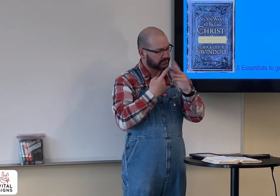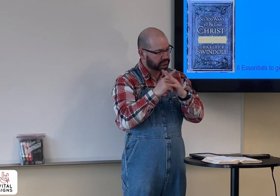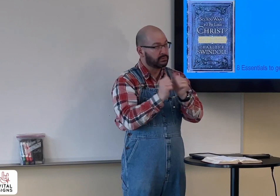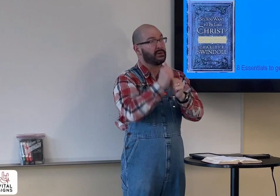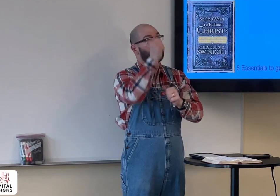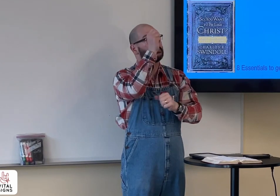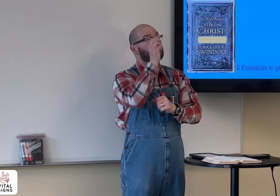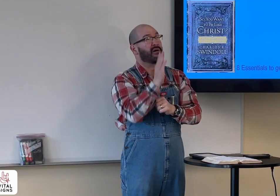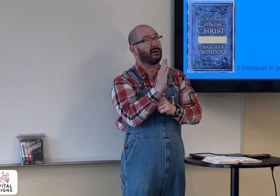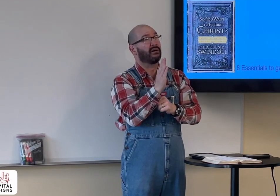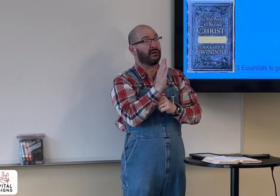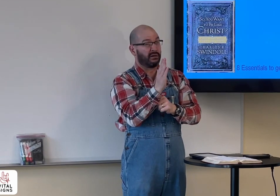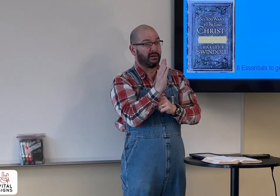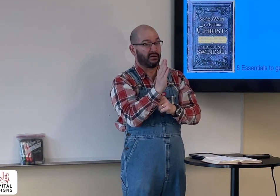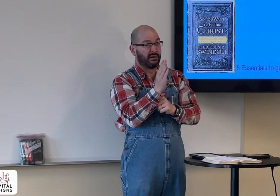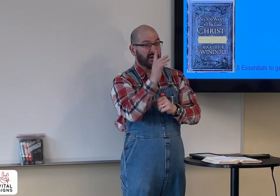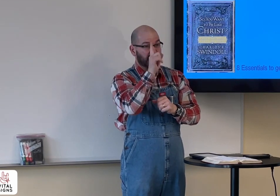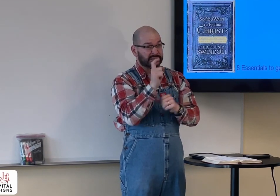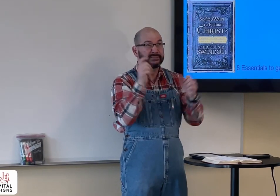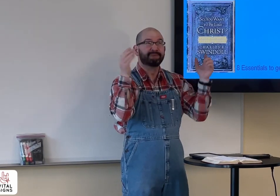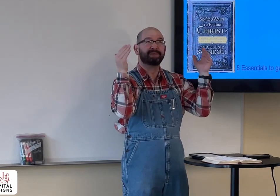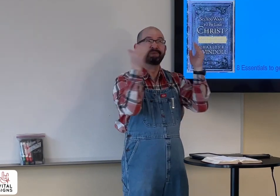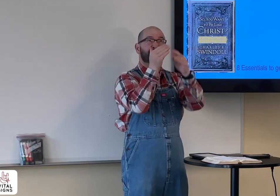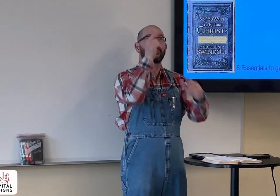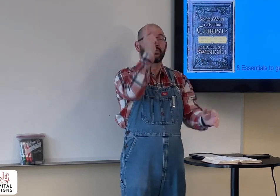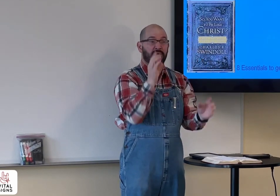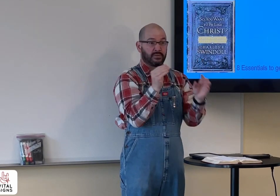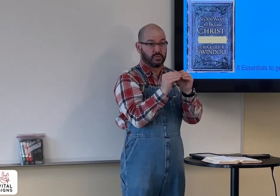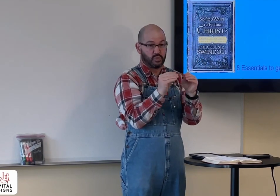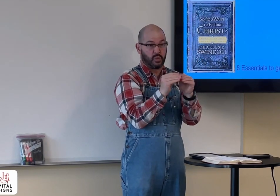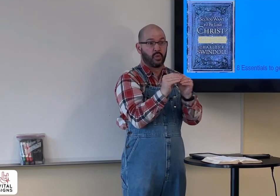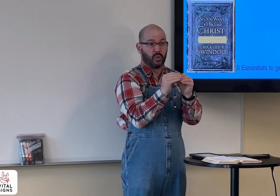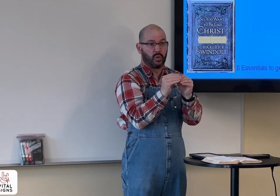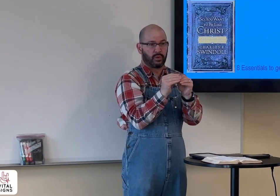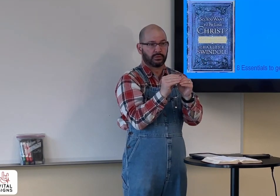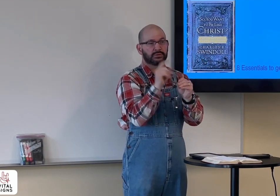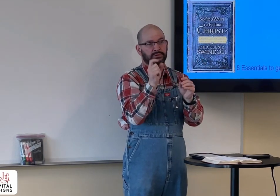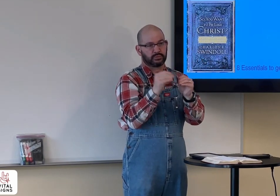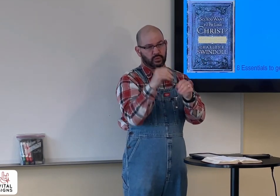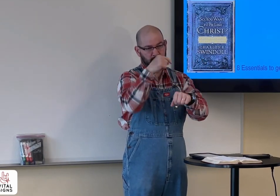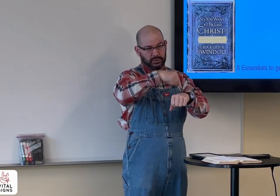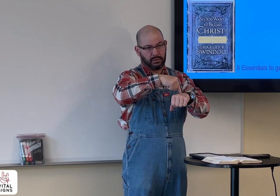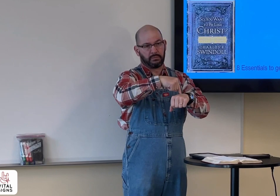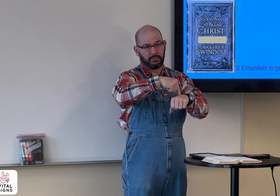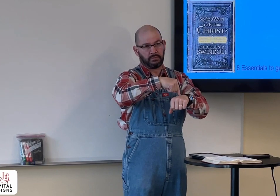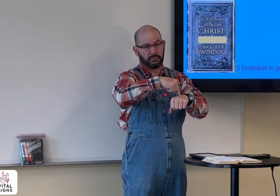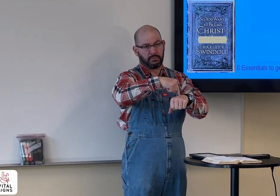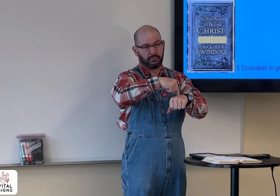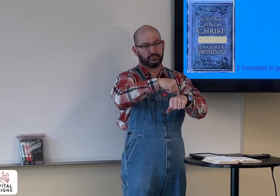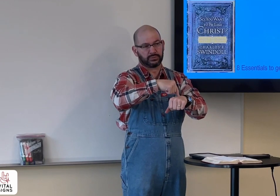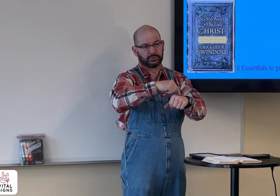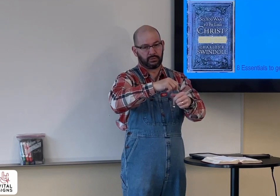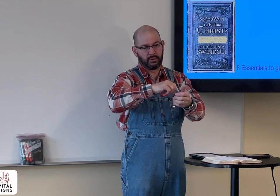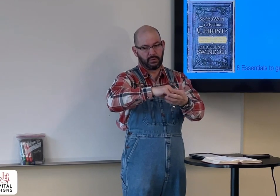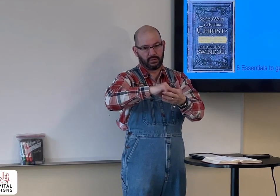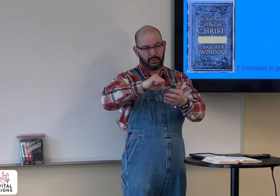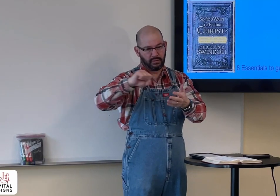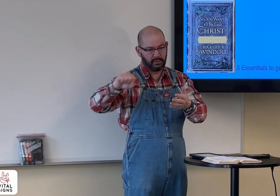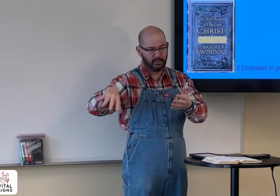But we need to start being with God, focusing on Him more, spend more time with Him. Just